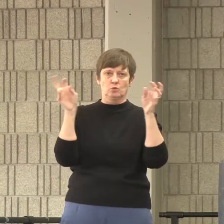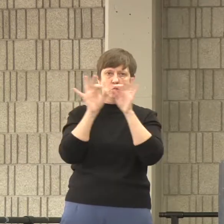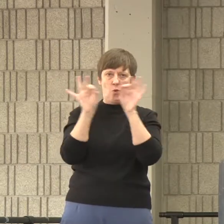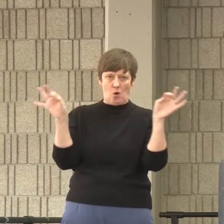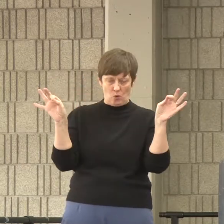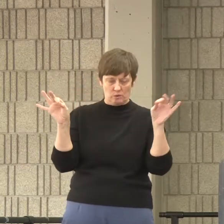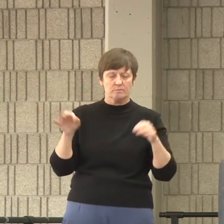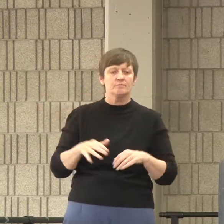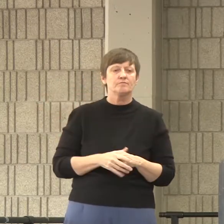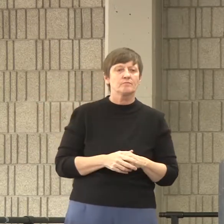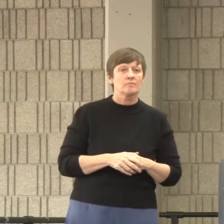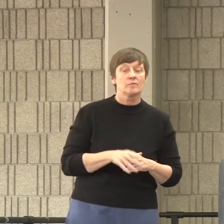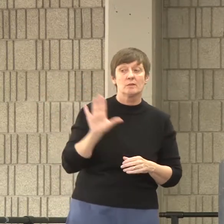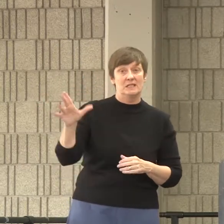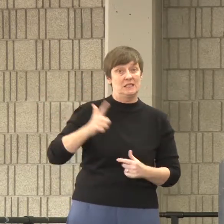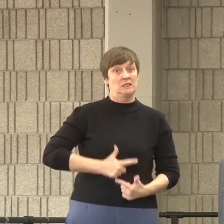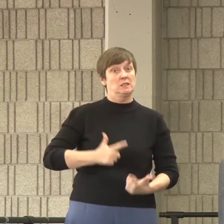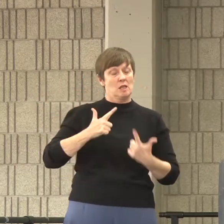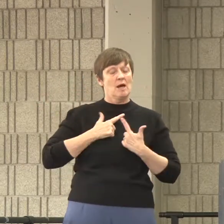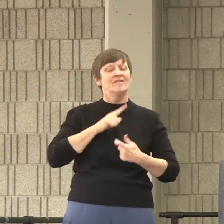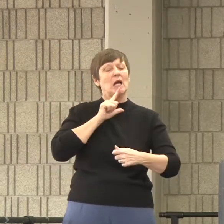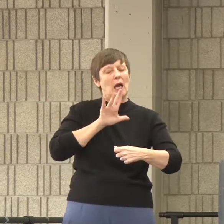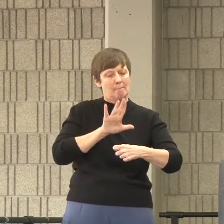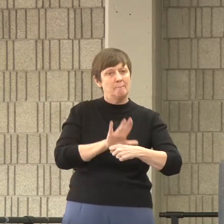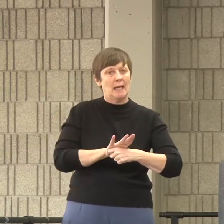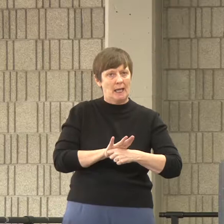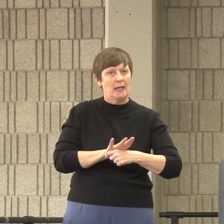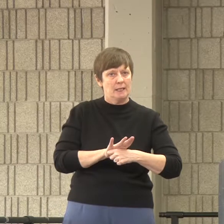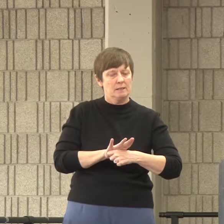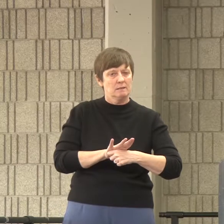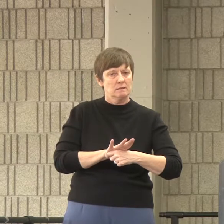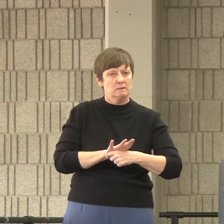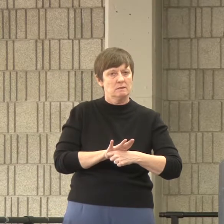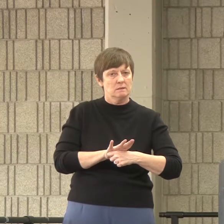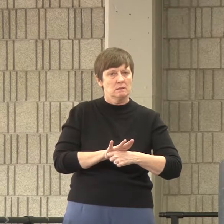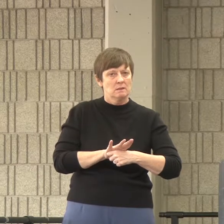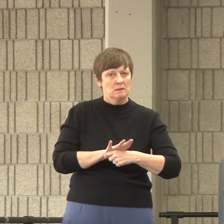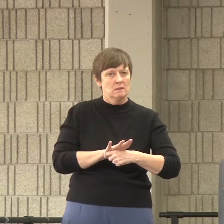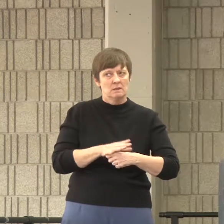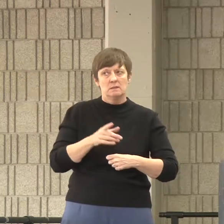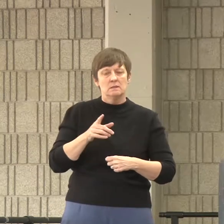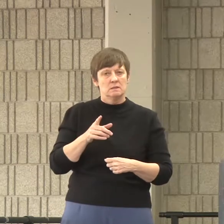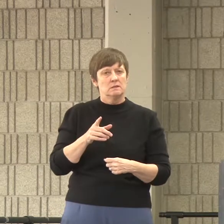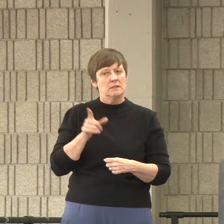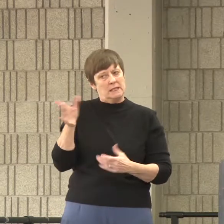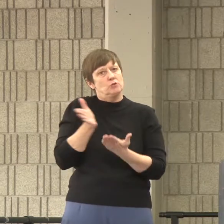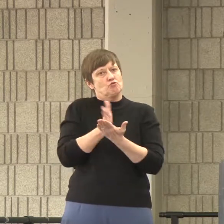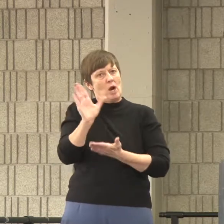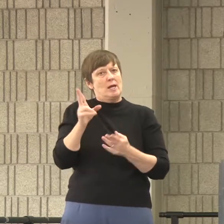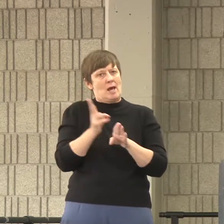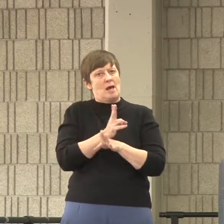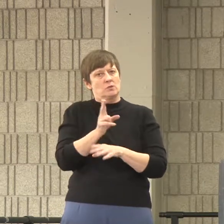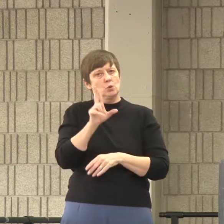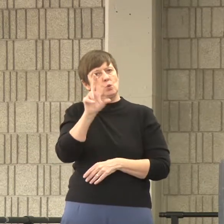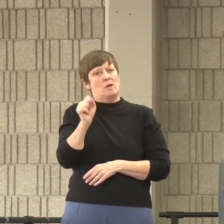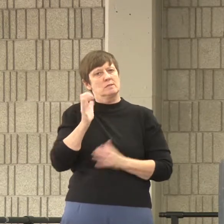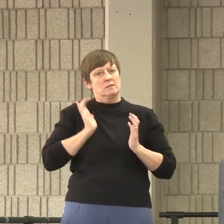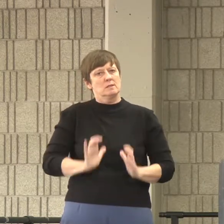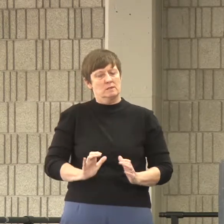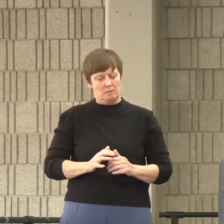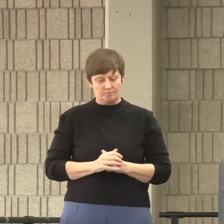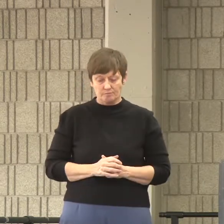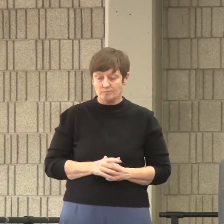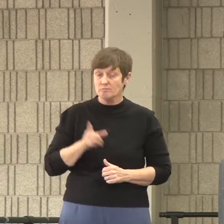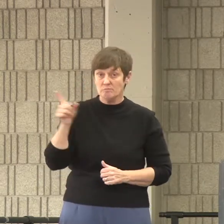much his life was committed to having this right as a U.S. citizen. He said,